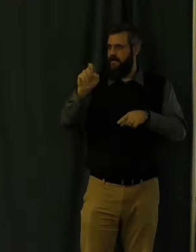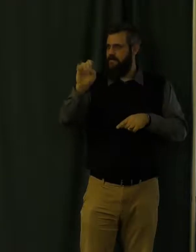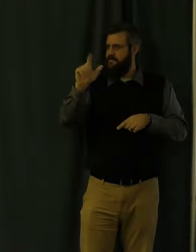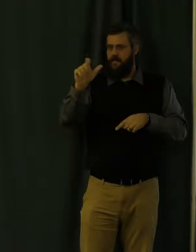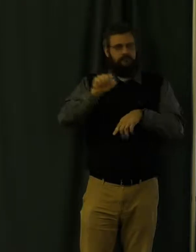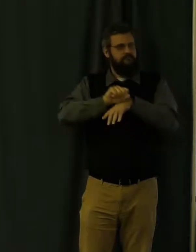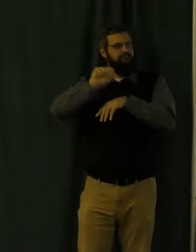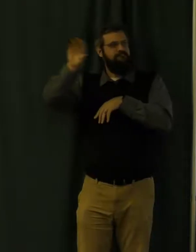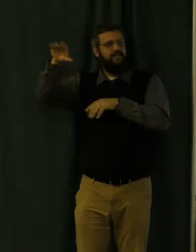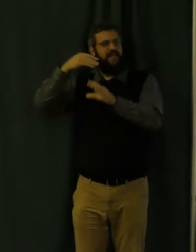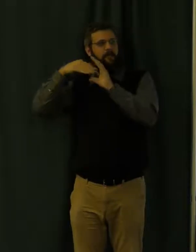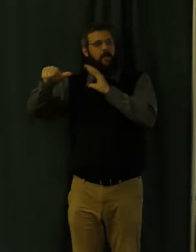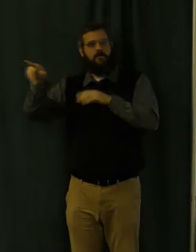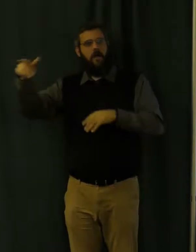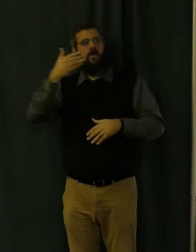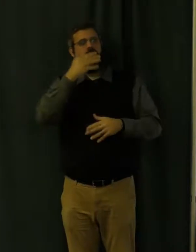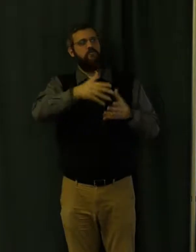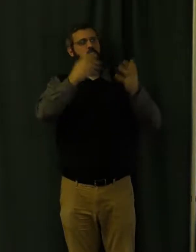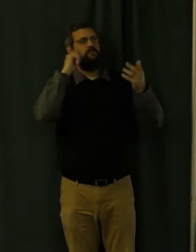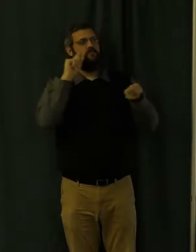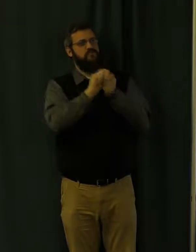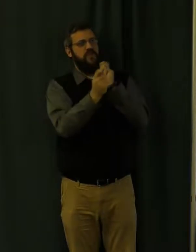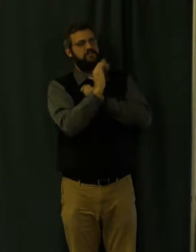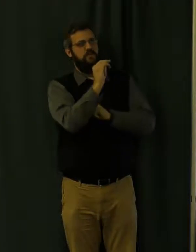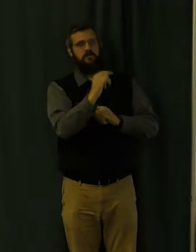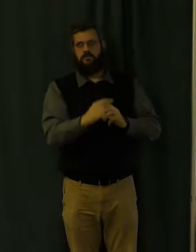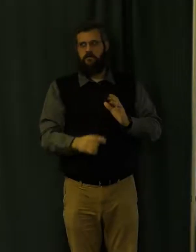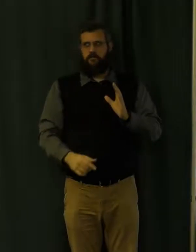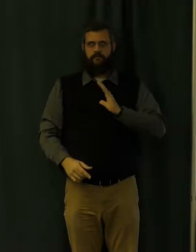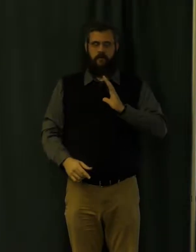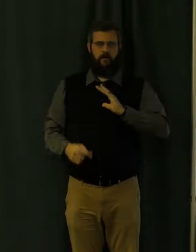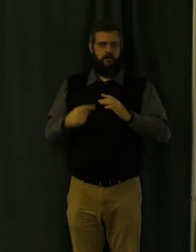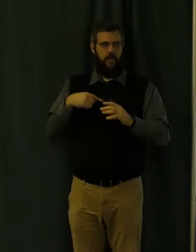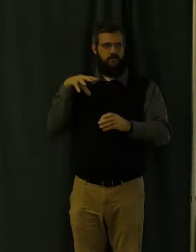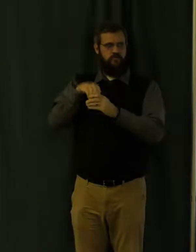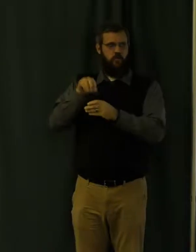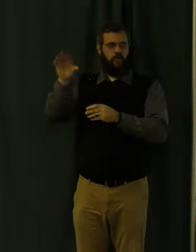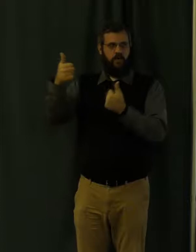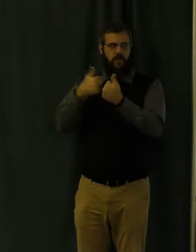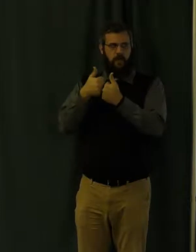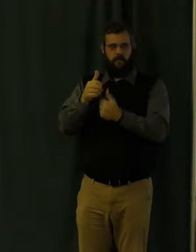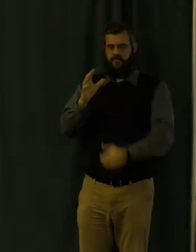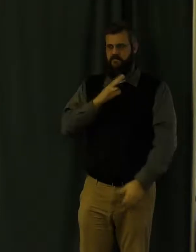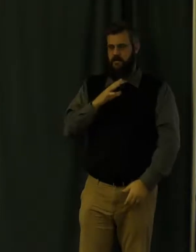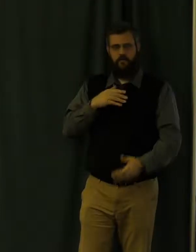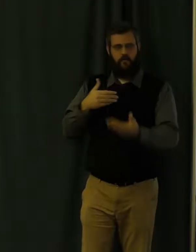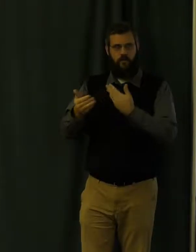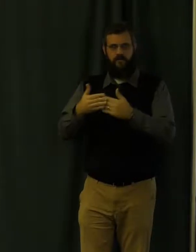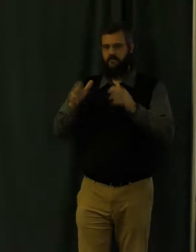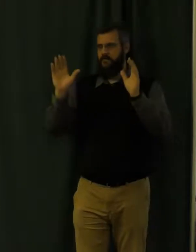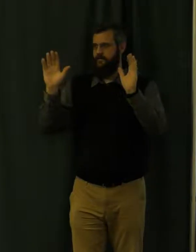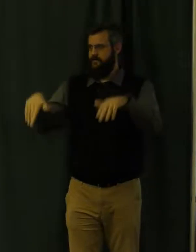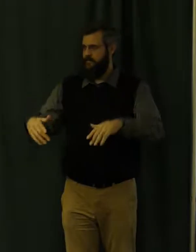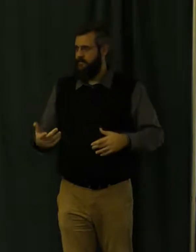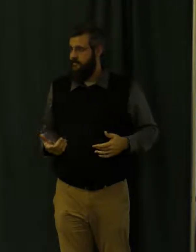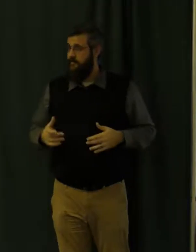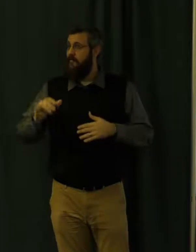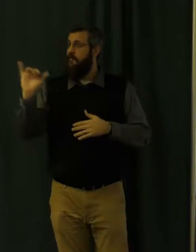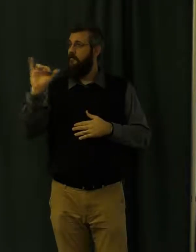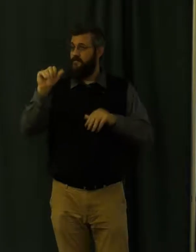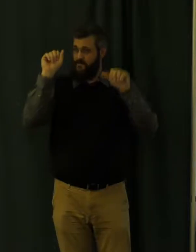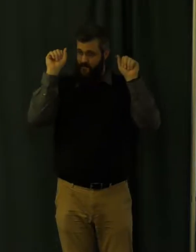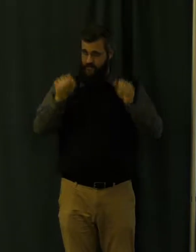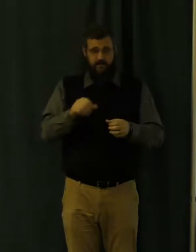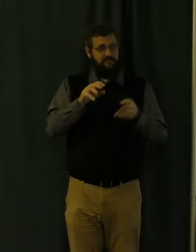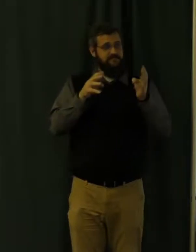said, thank you so much for redoing it. It's fine. I'll play your game. Okay. You can also download